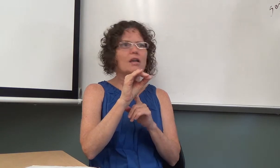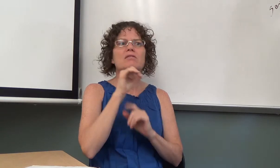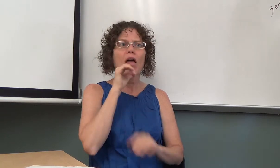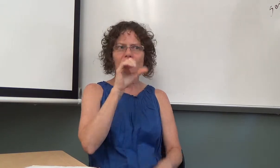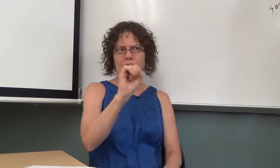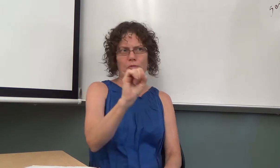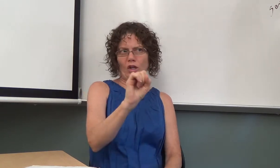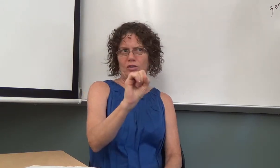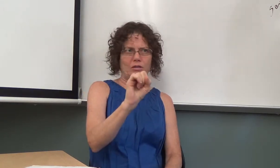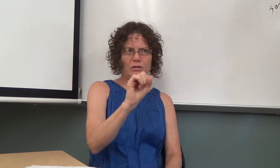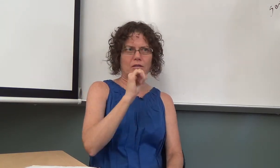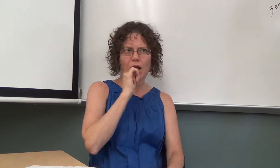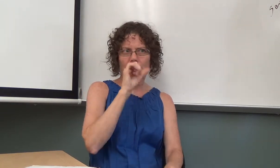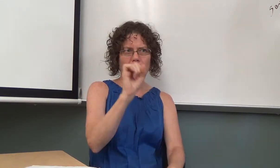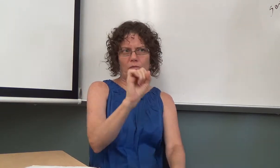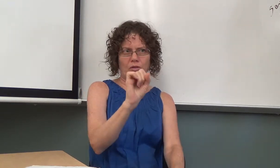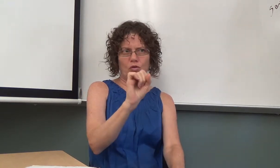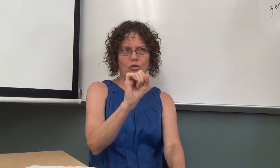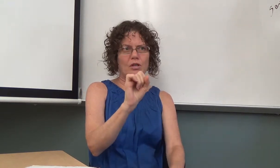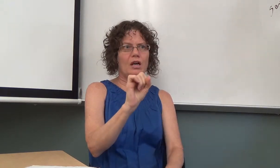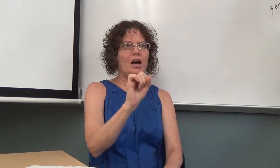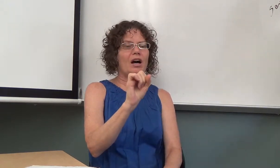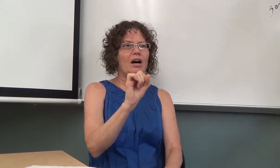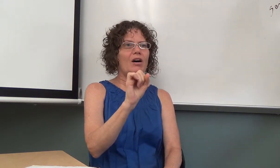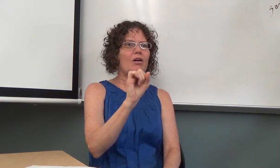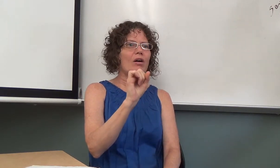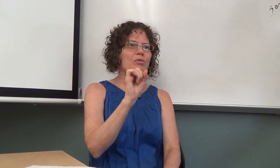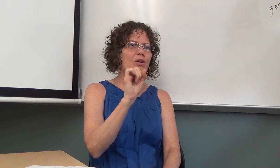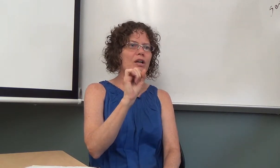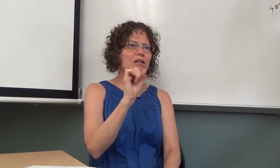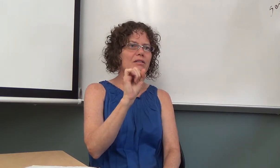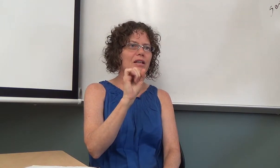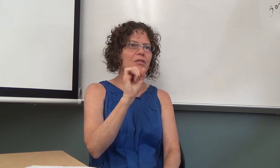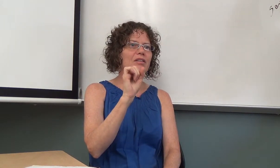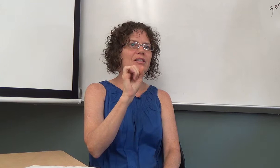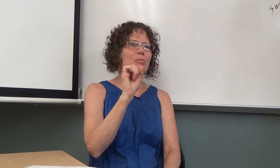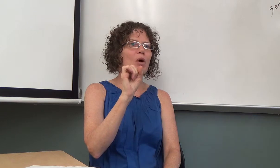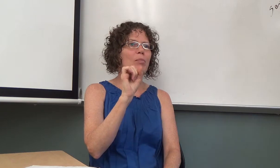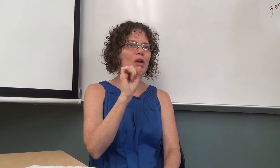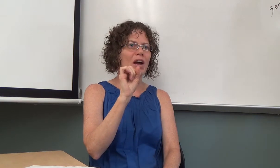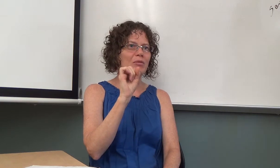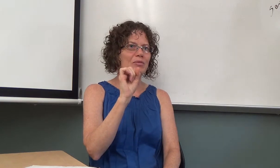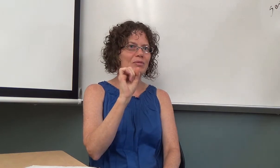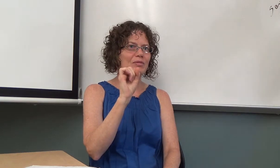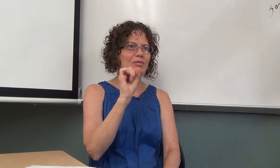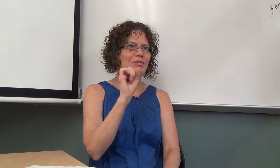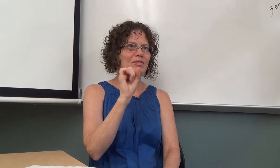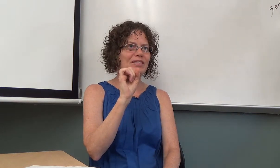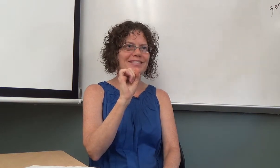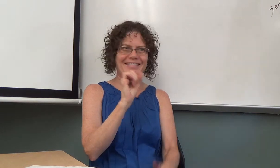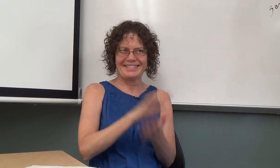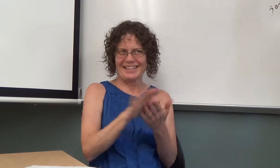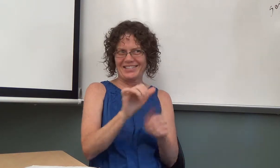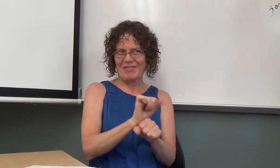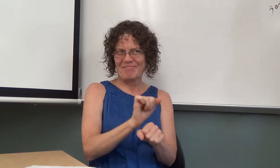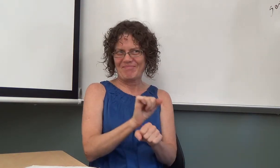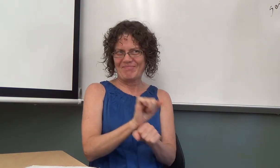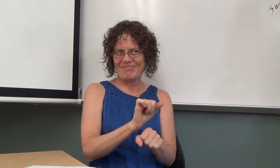subject. But it's a noun. Oh, I'm sorry. That's okay. It's a proper noun. Nice job. It's